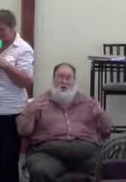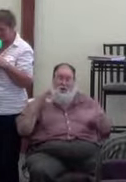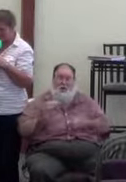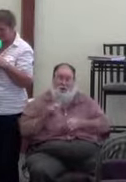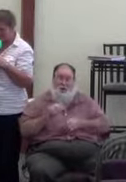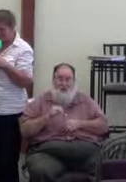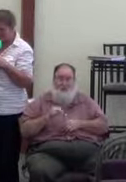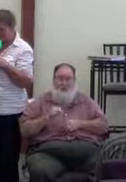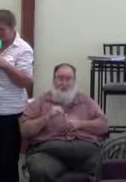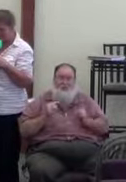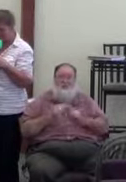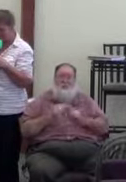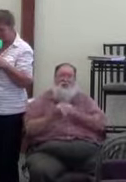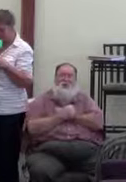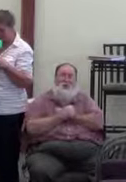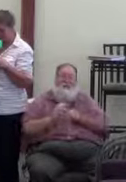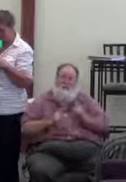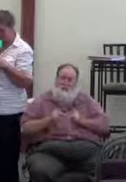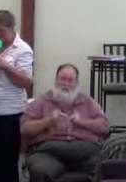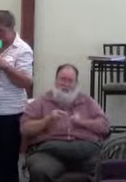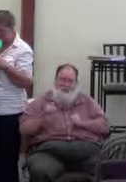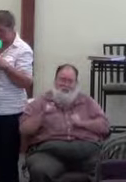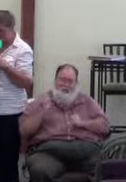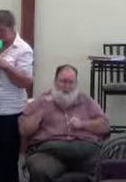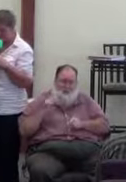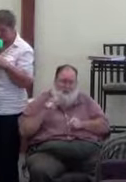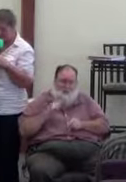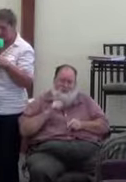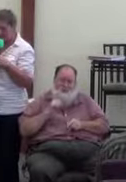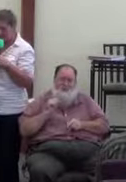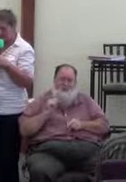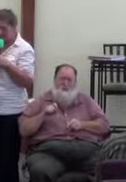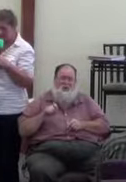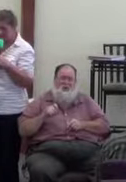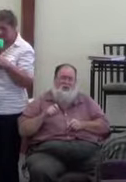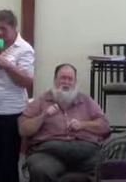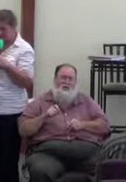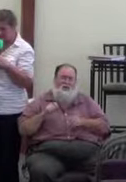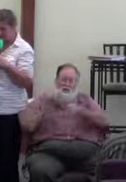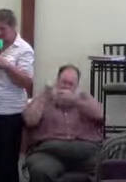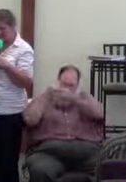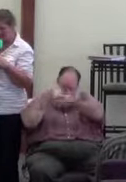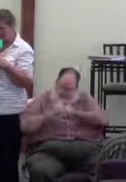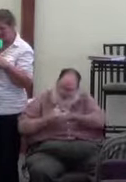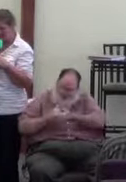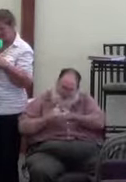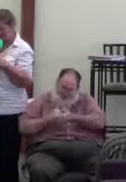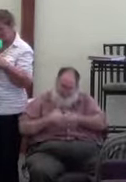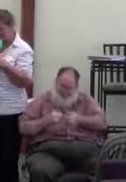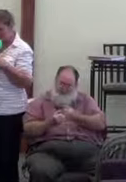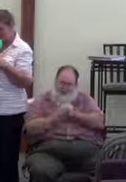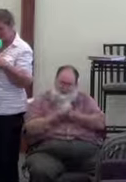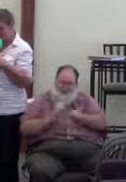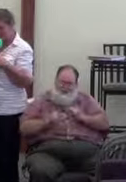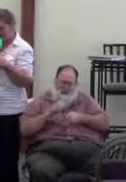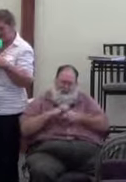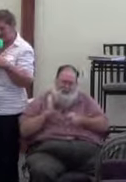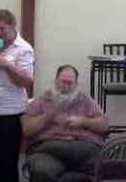out there to love the people the way we're supposed to love them. Help us to love the people in our lives the way they're supposed